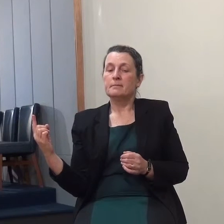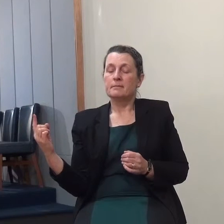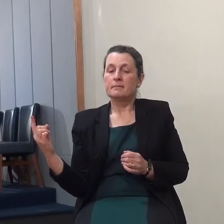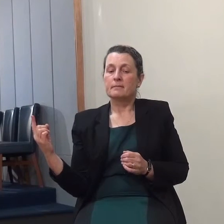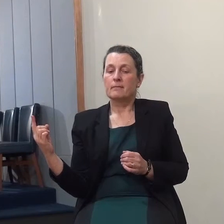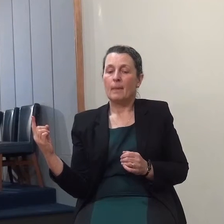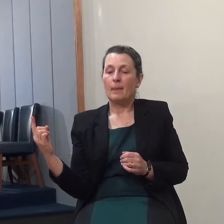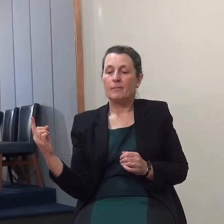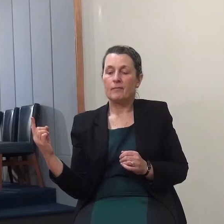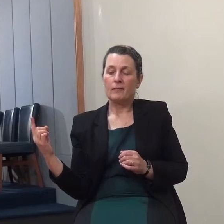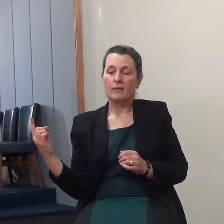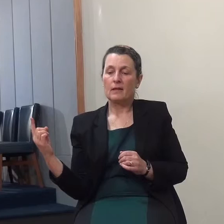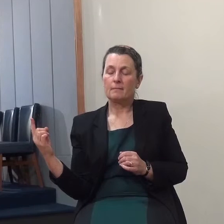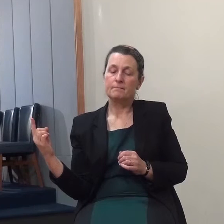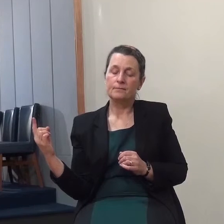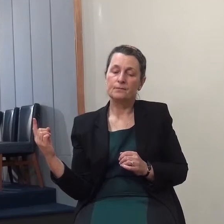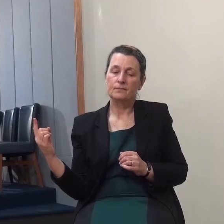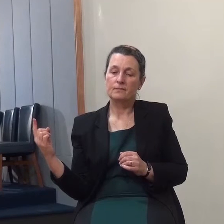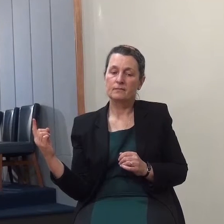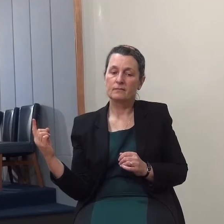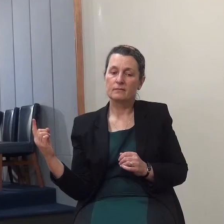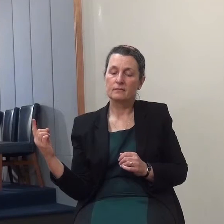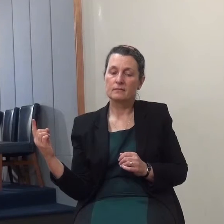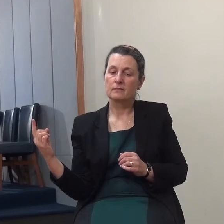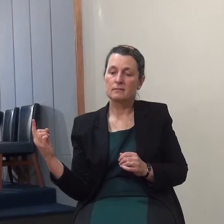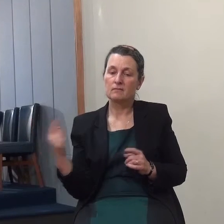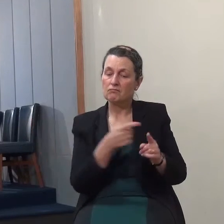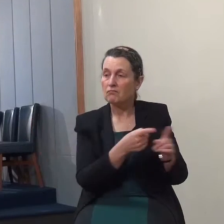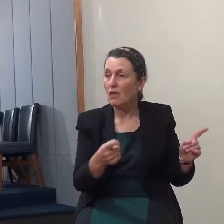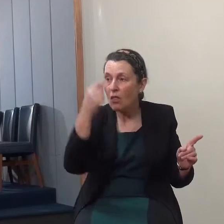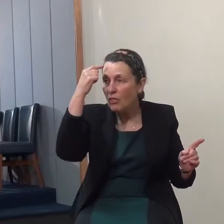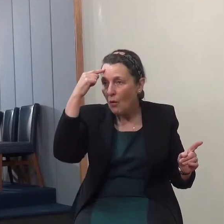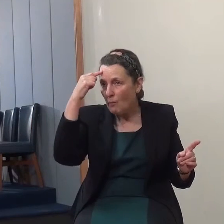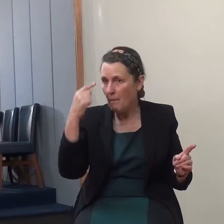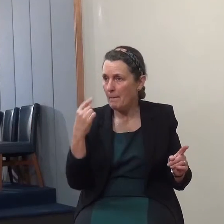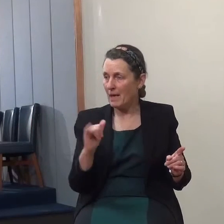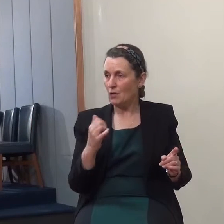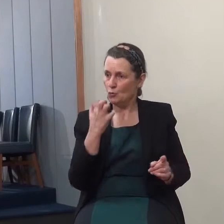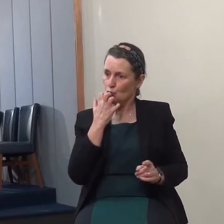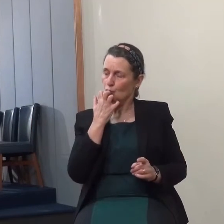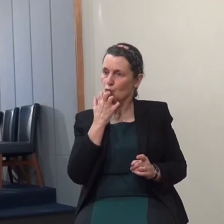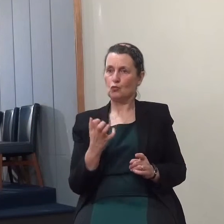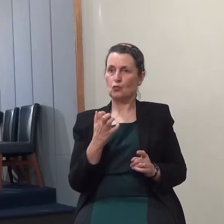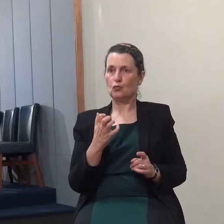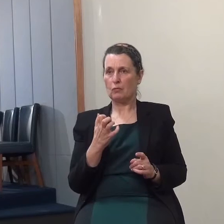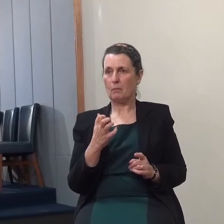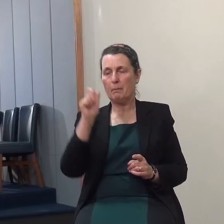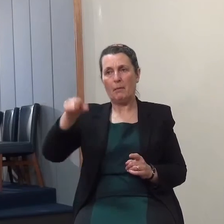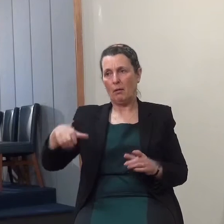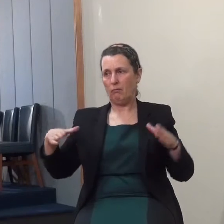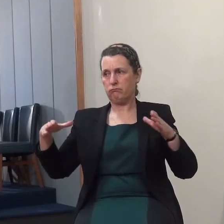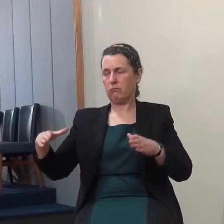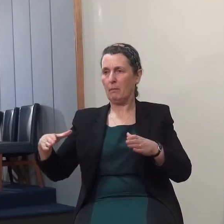ourselves, that Christ would make the Jewish nation strong and prosperous again, and there would be